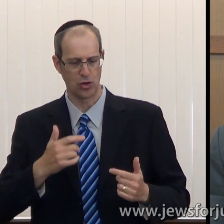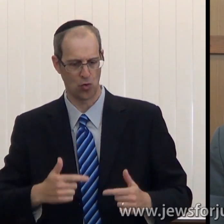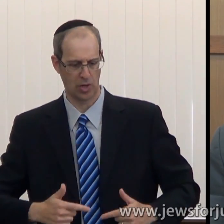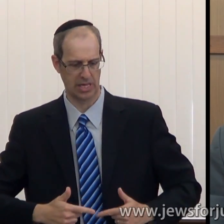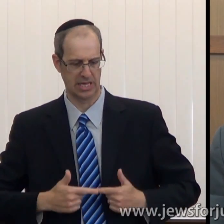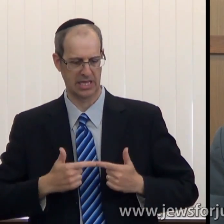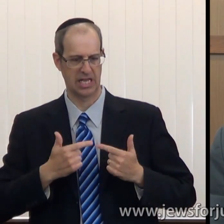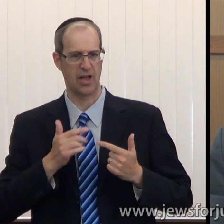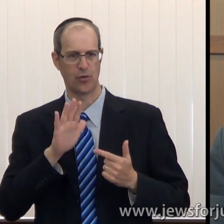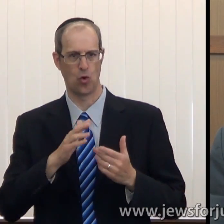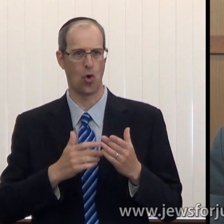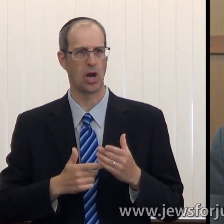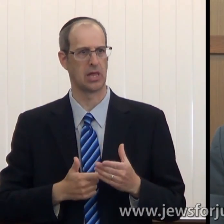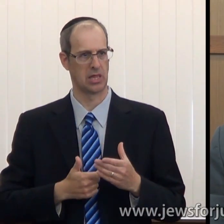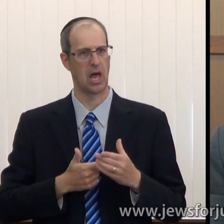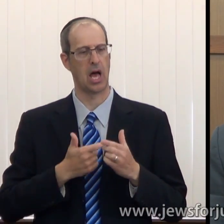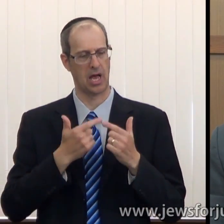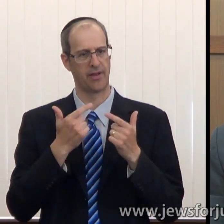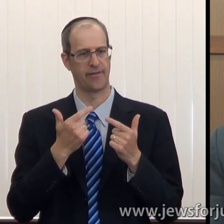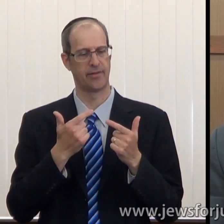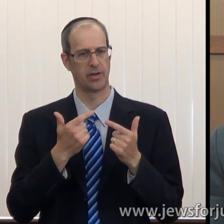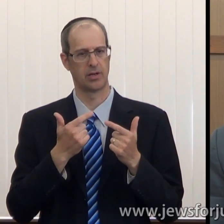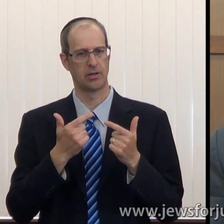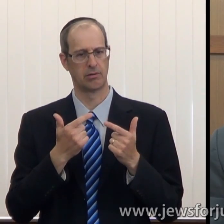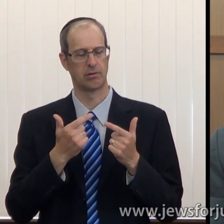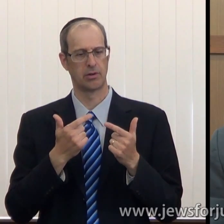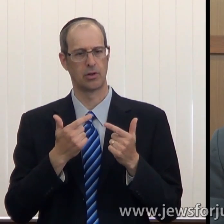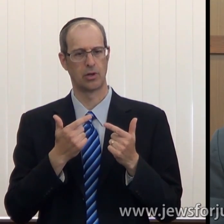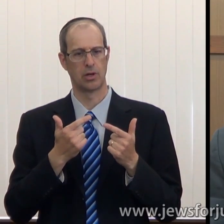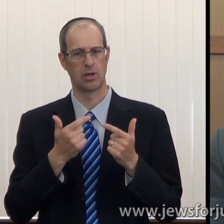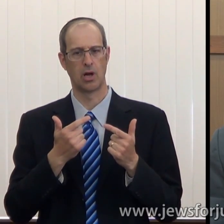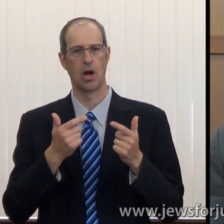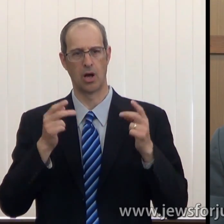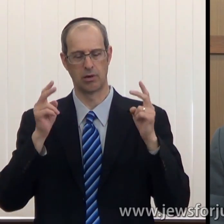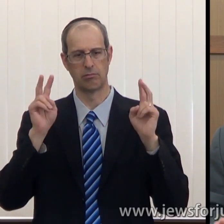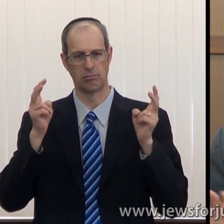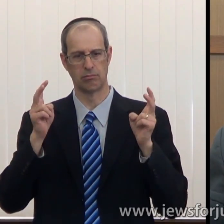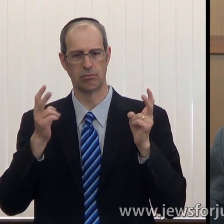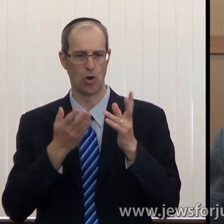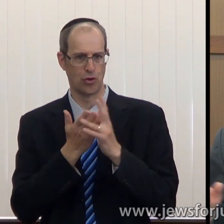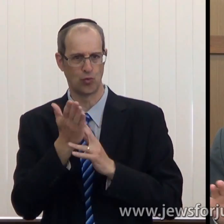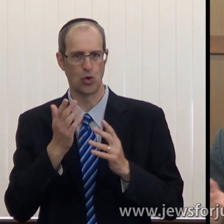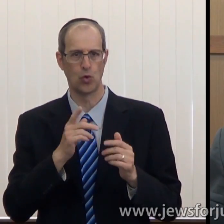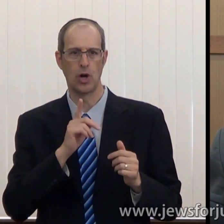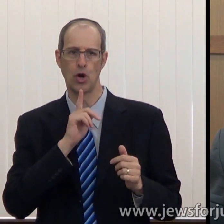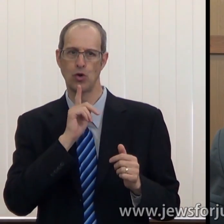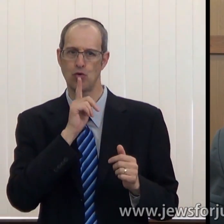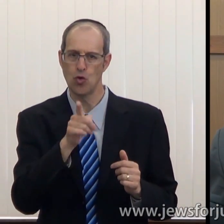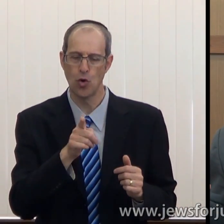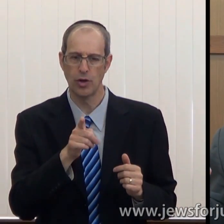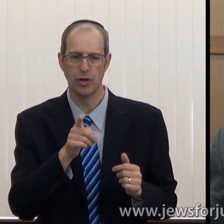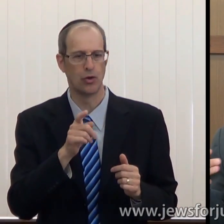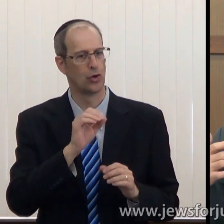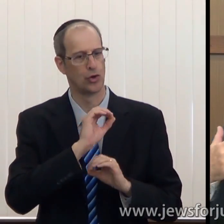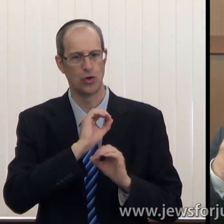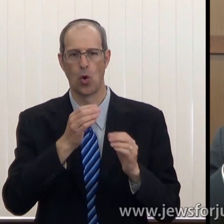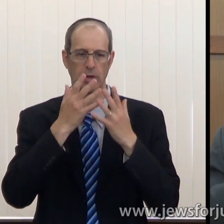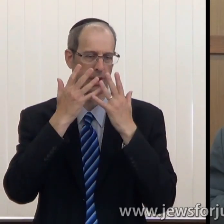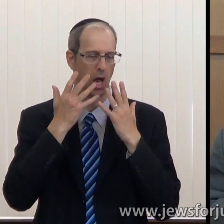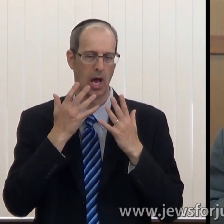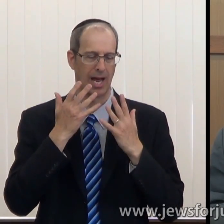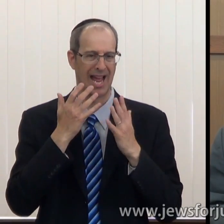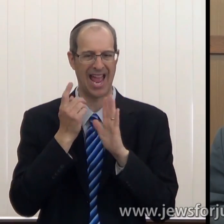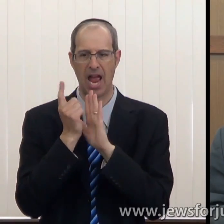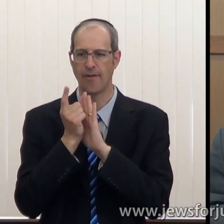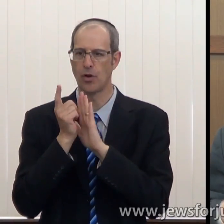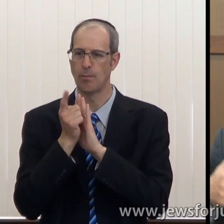life according to the idea of truth, there's no sadness. Because every